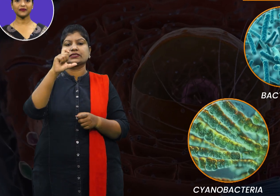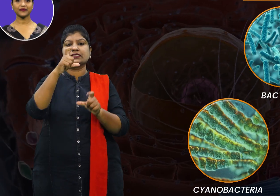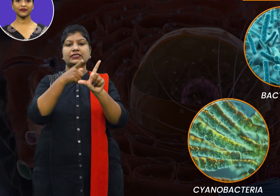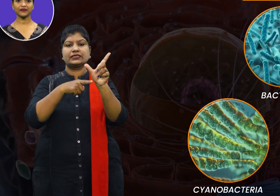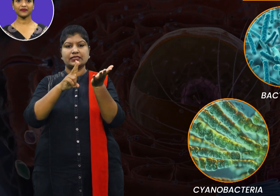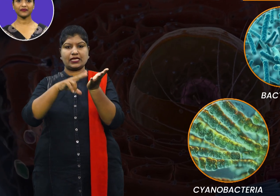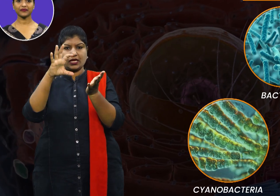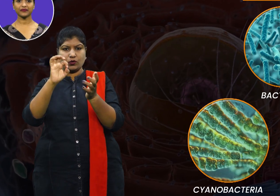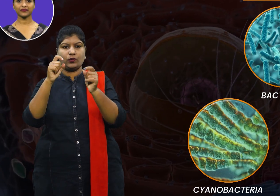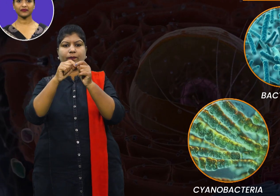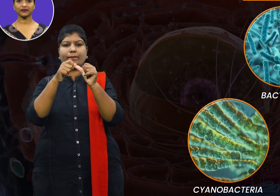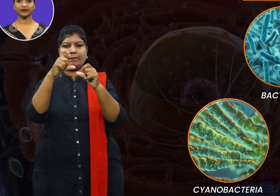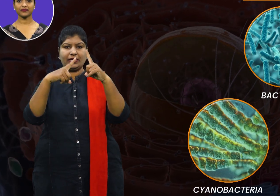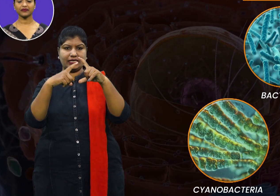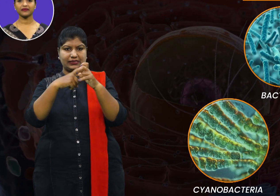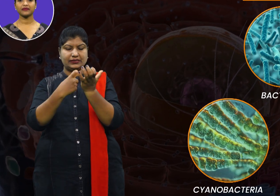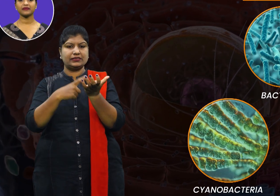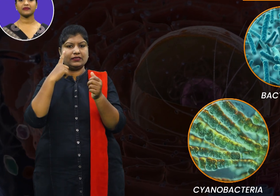cyanobacteria